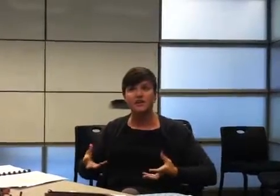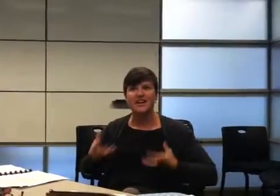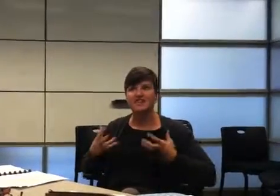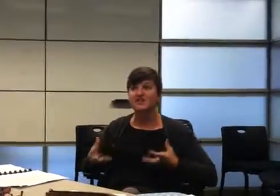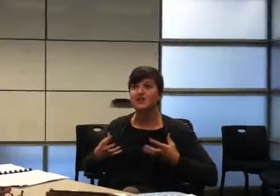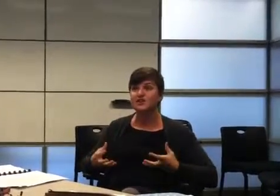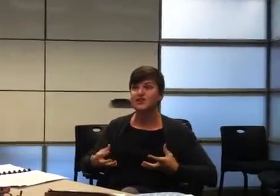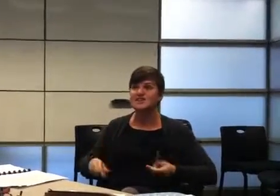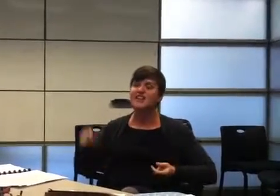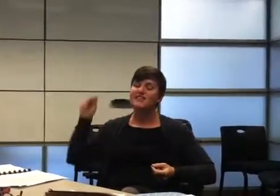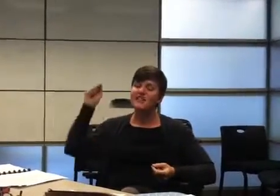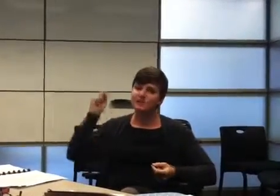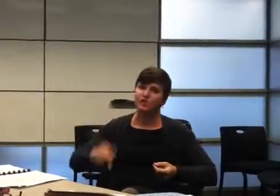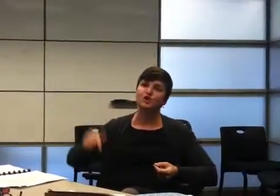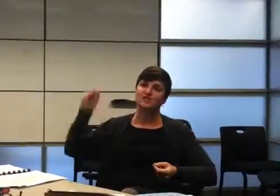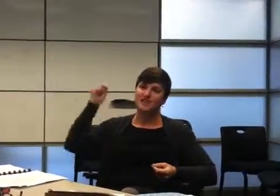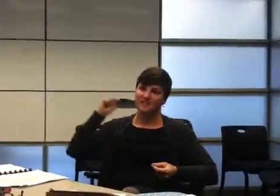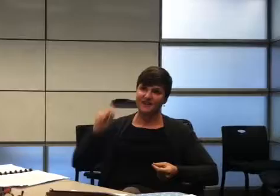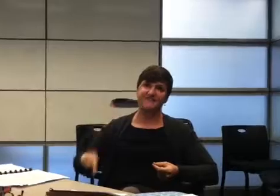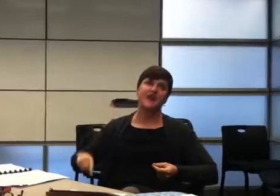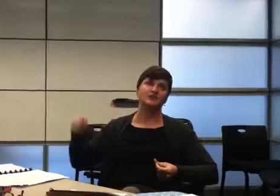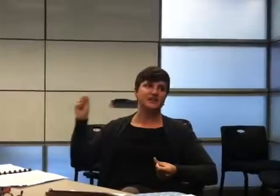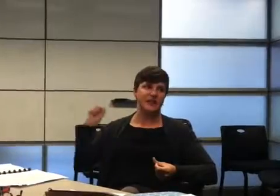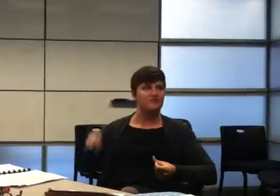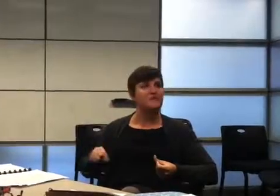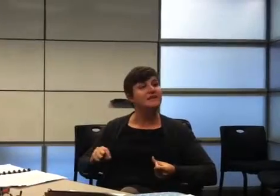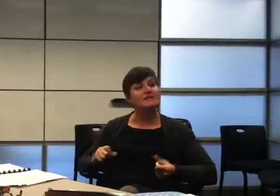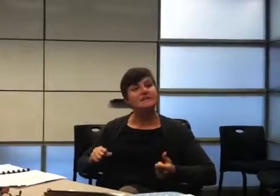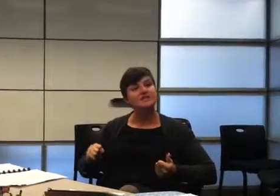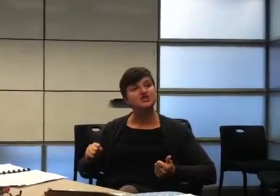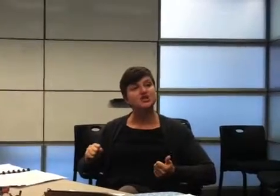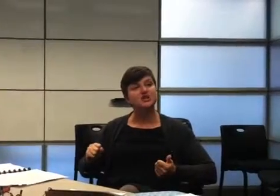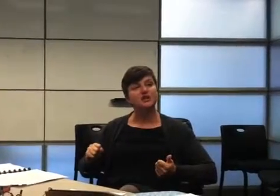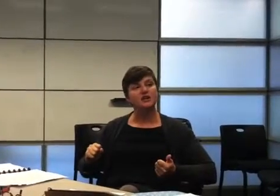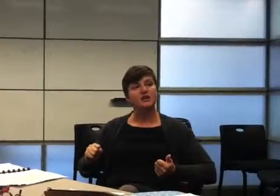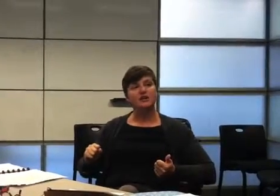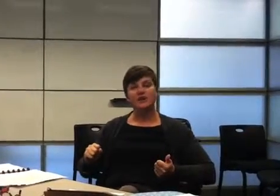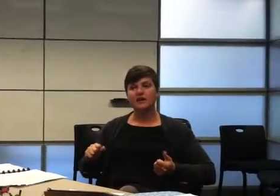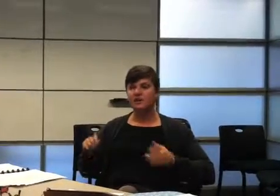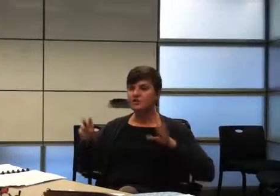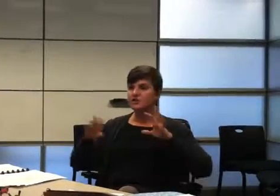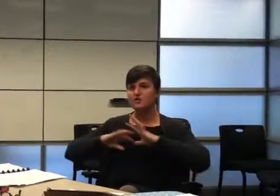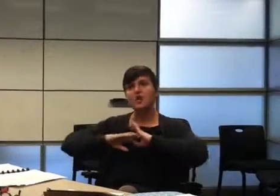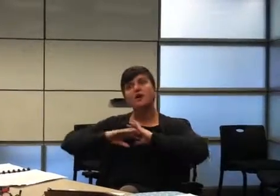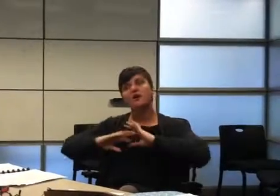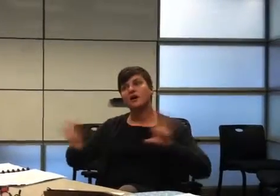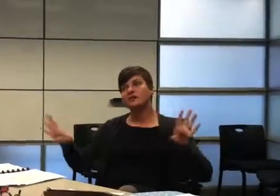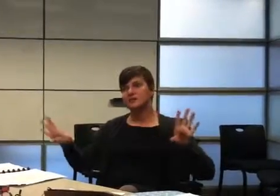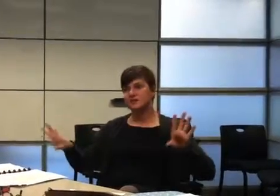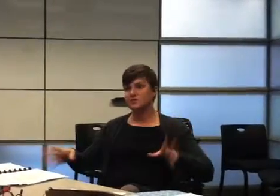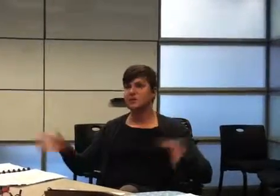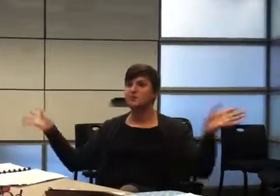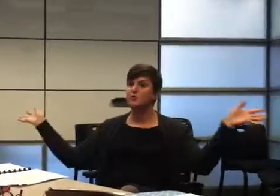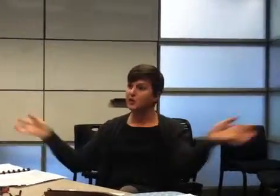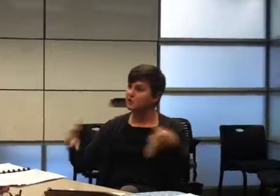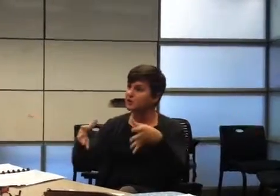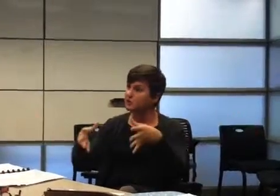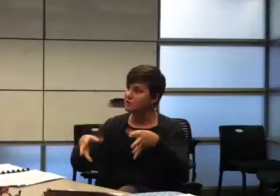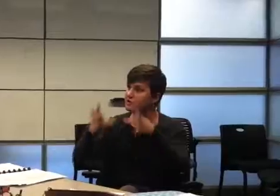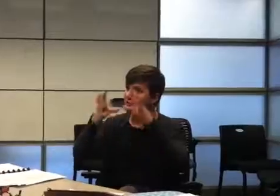At the very least, they have looked and they have found and they have made a decision. And then you can do all kinds of things from there. You can put them into groups to